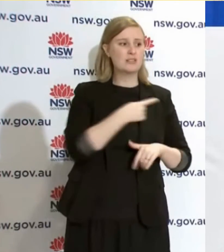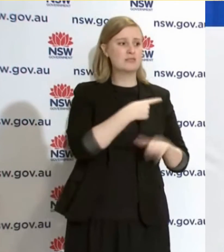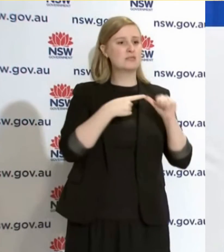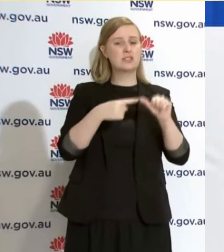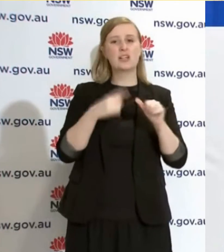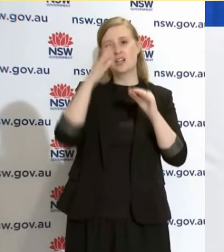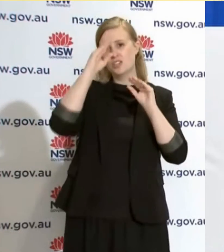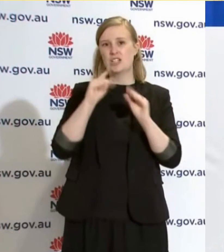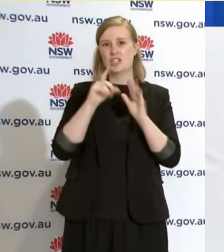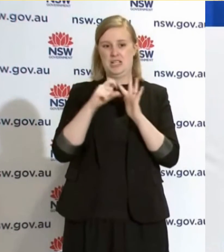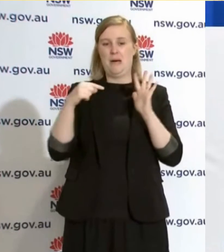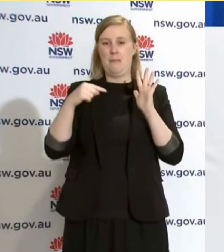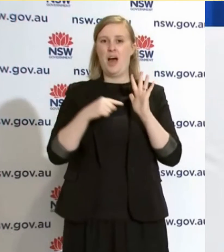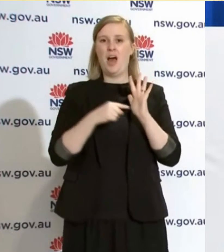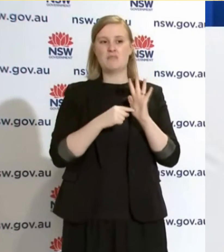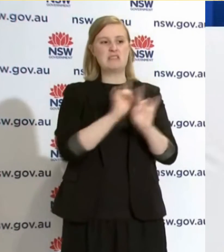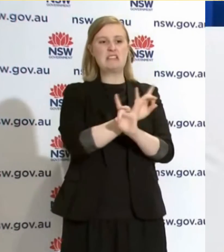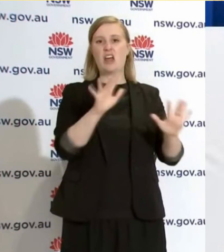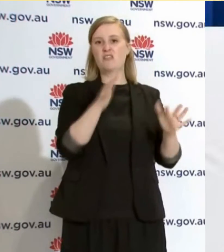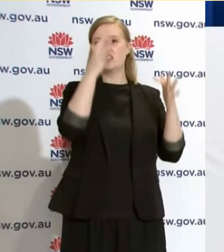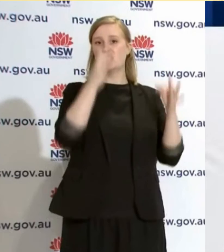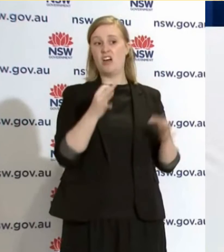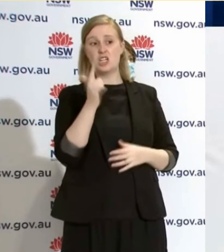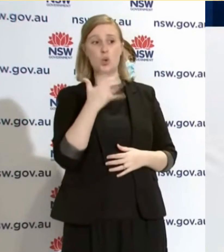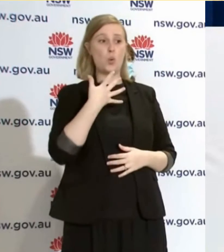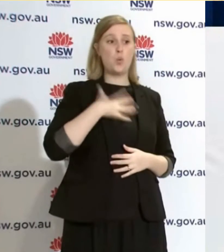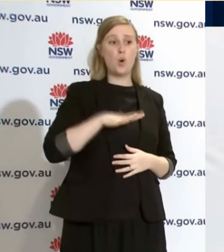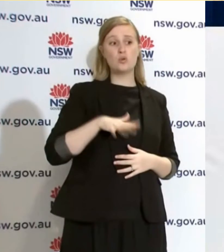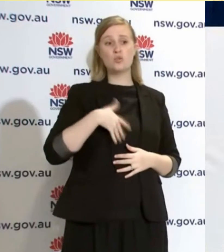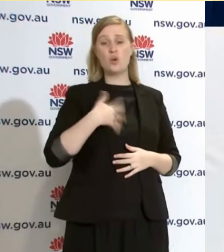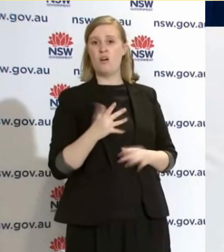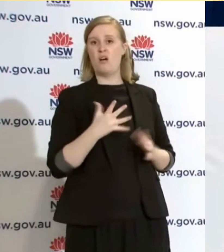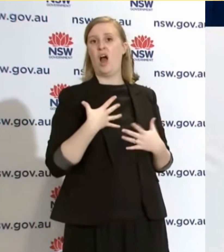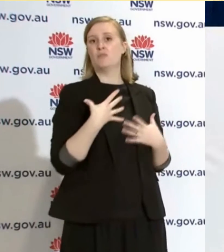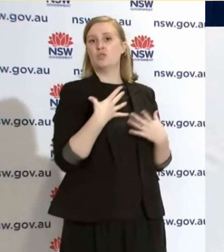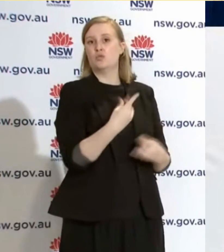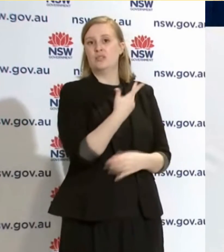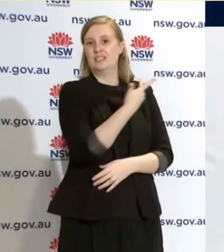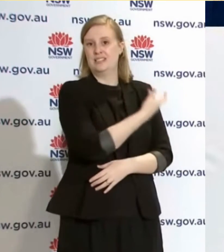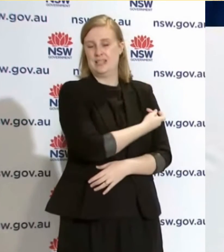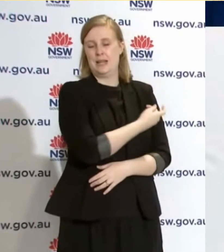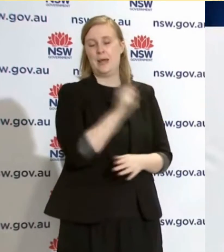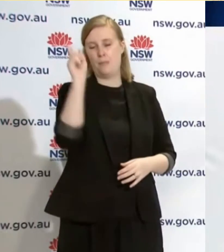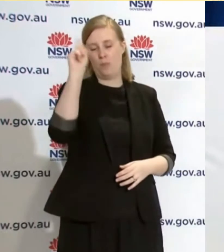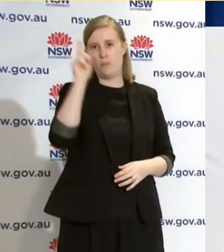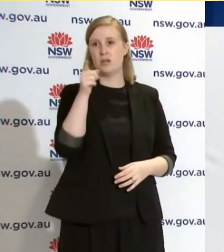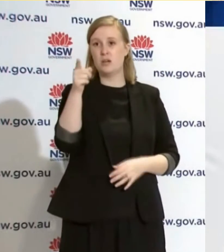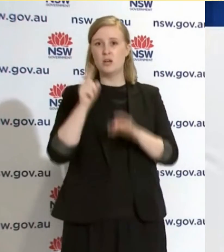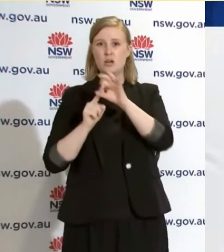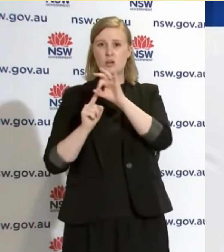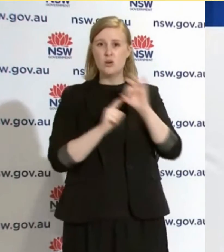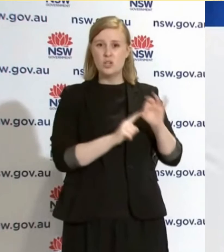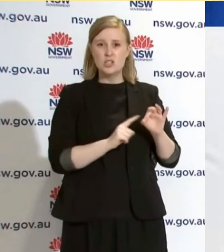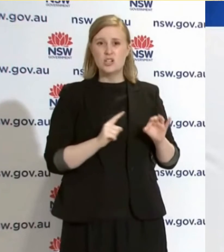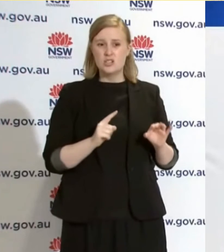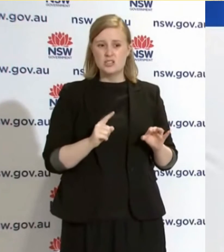those assumptions about the rate of vaccination, and I'll have more to say about that towards the end of the week. We'll do it. You've got